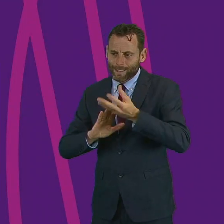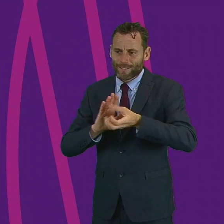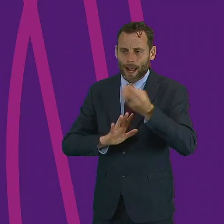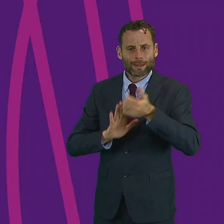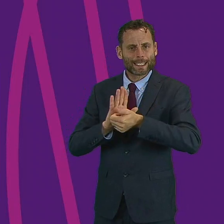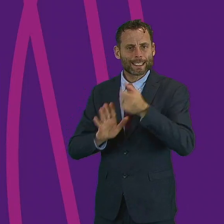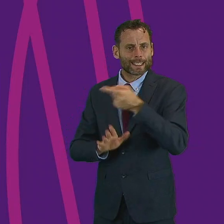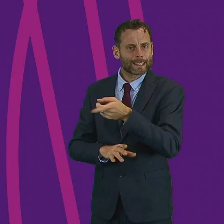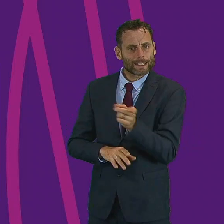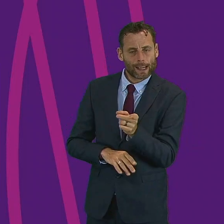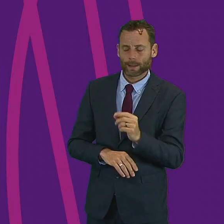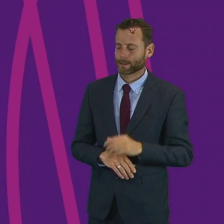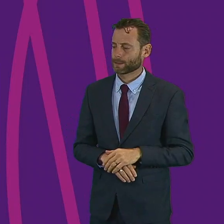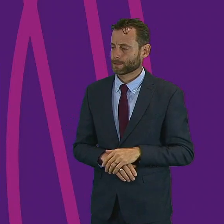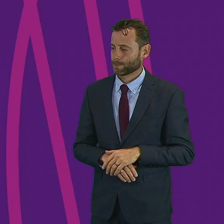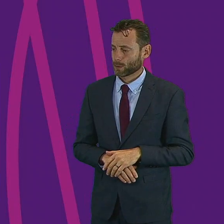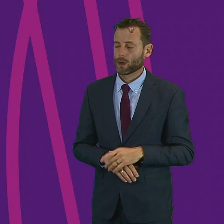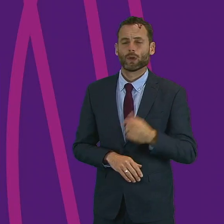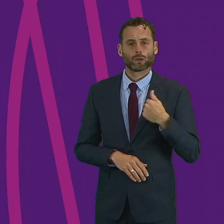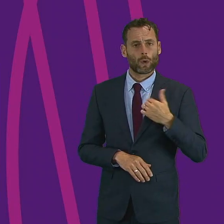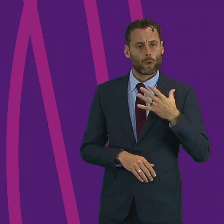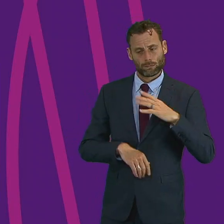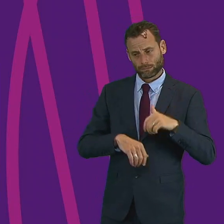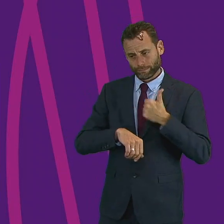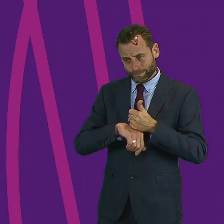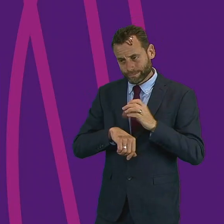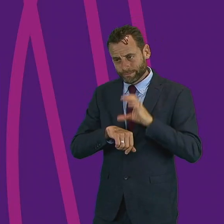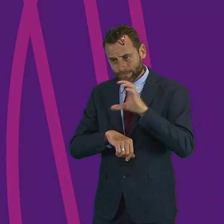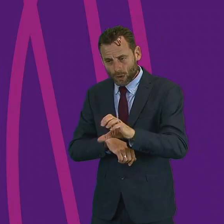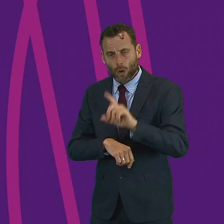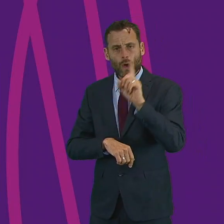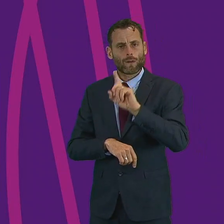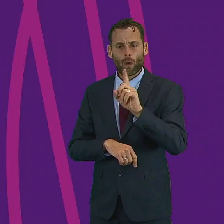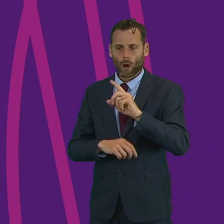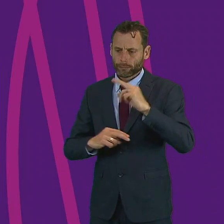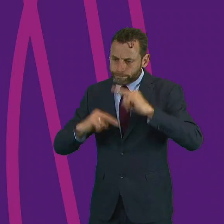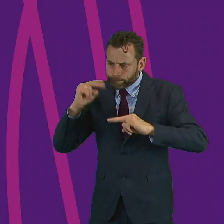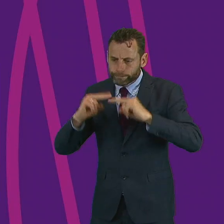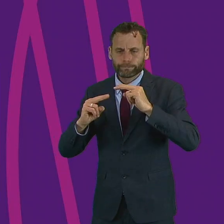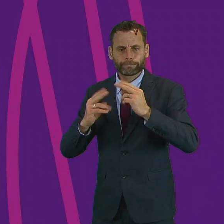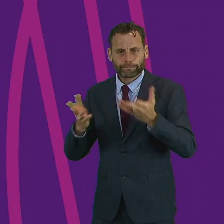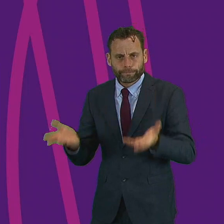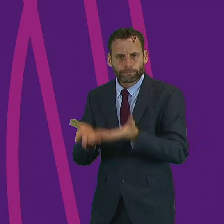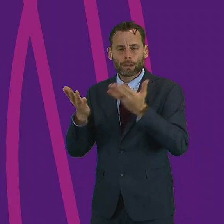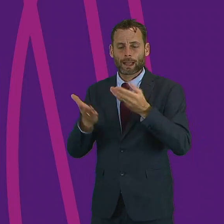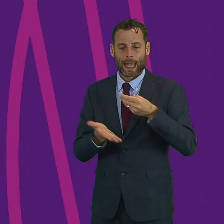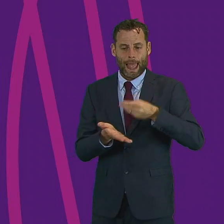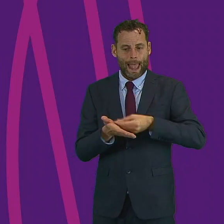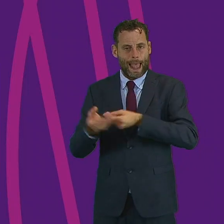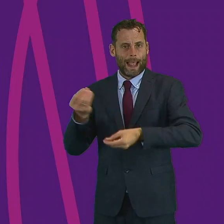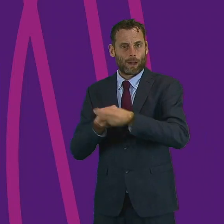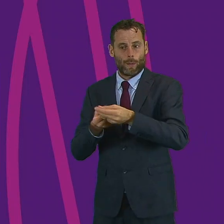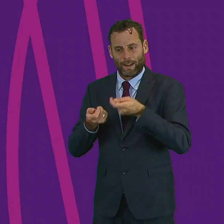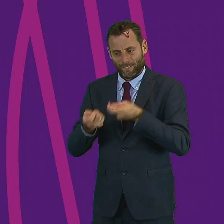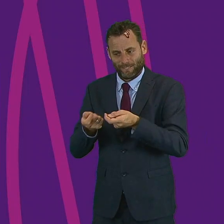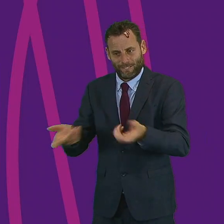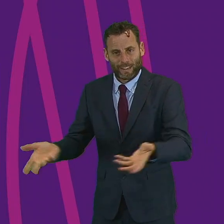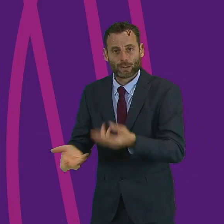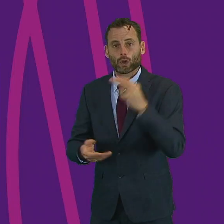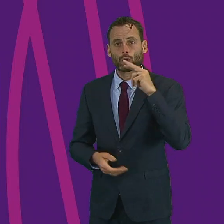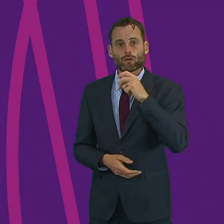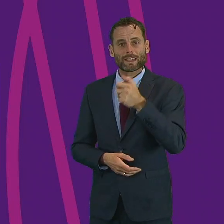properly, as safely and as soon as it is safely to do, and he continues to focus very much on that.